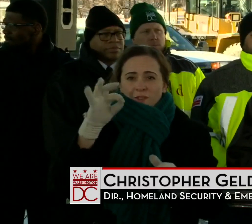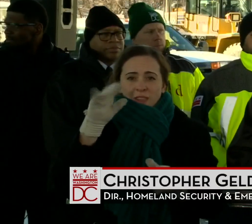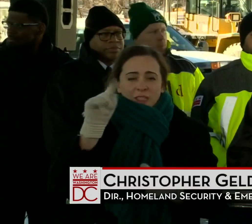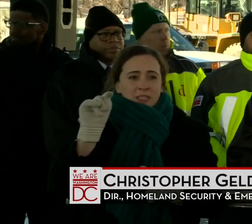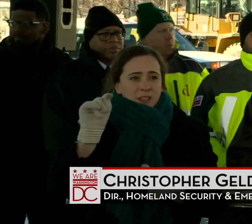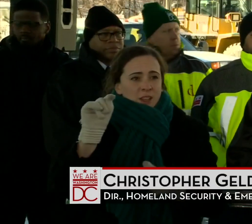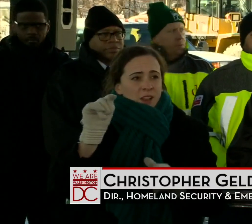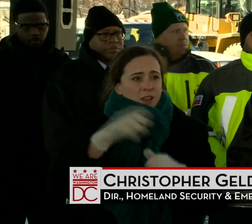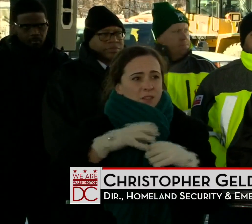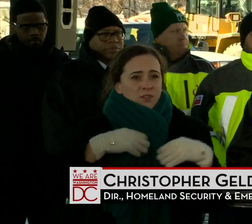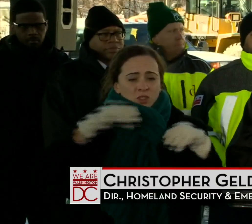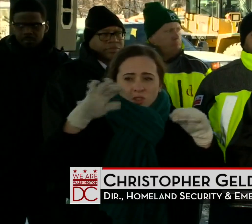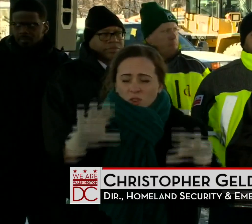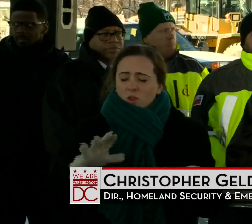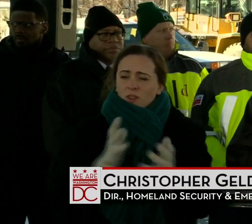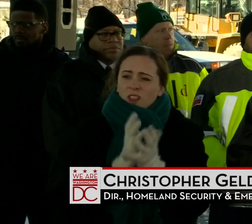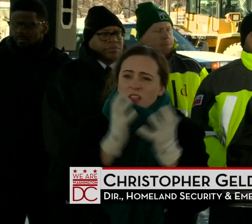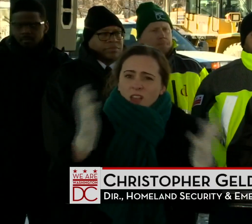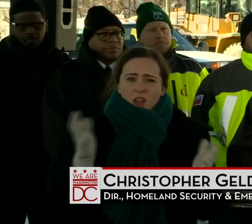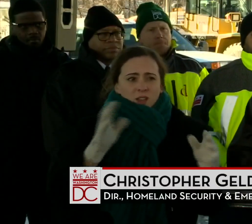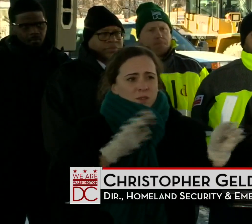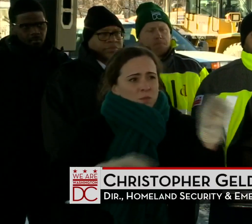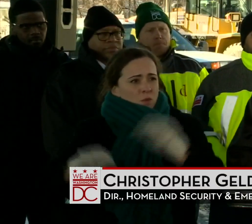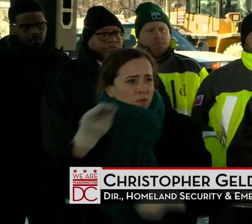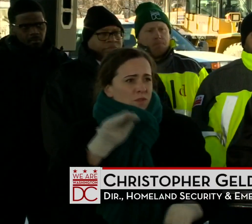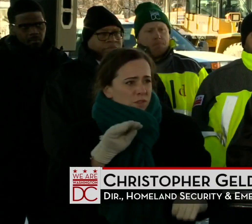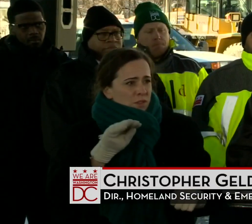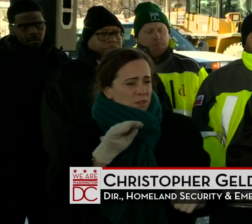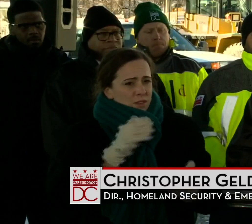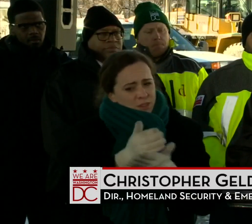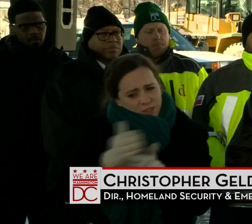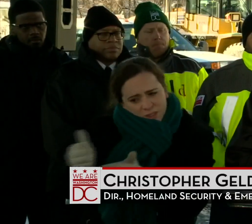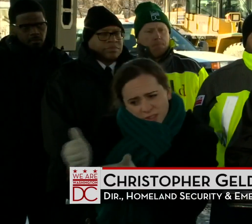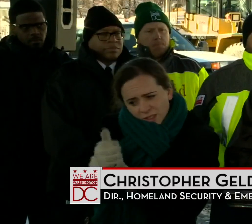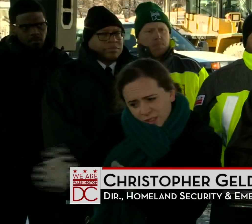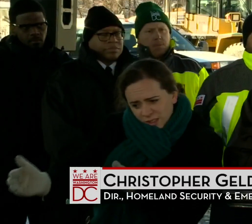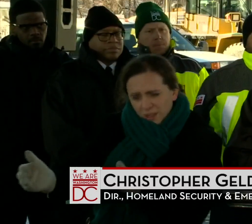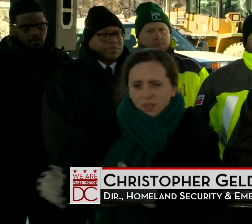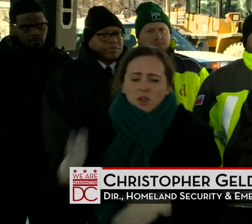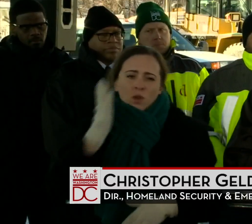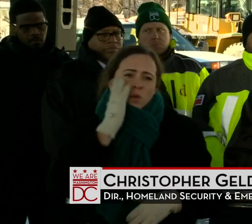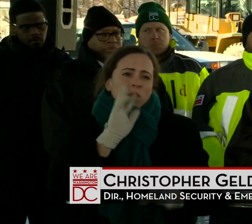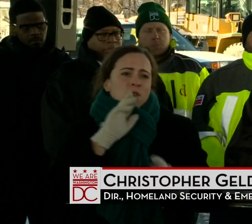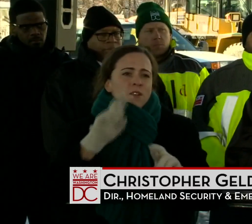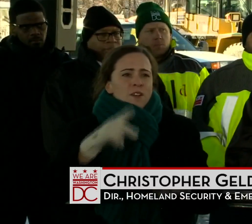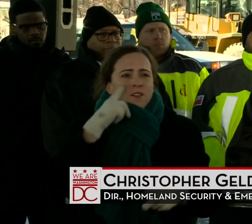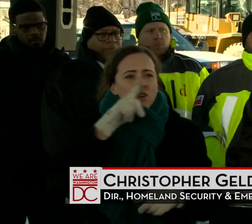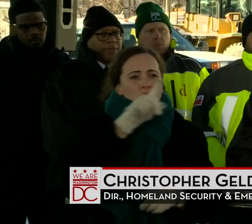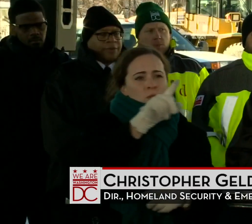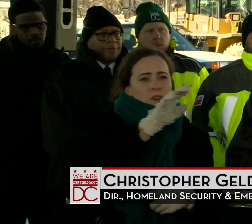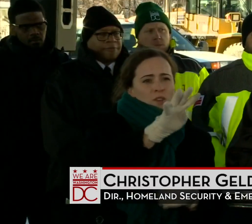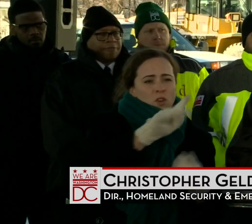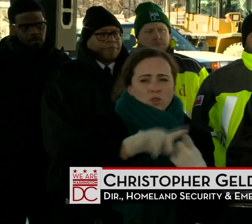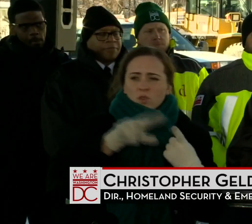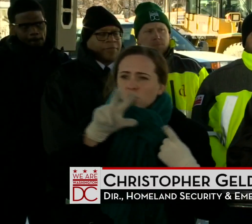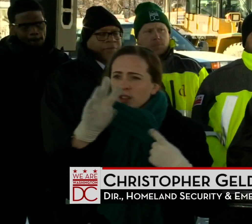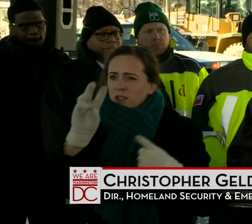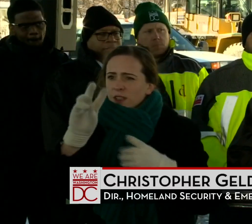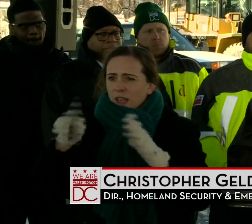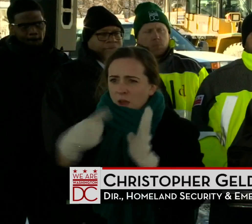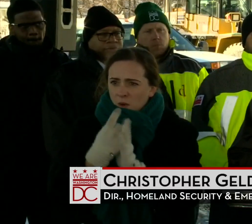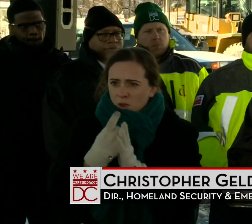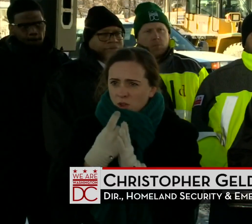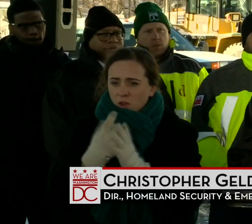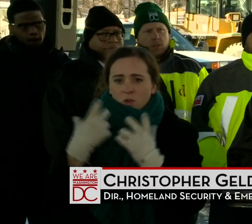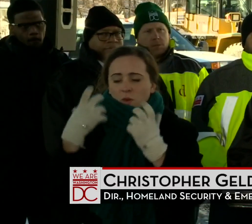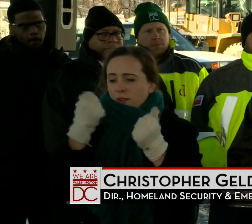that's what we're taking on right now. We're going to be in our response phase for at least 24 to 36 hours, and our recovery phase